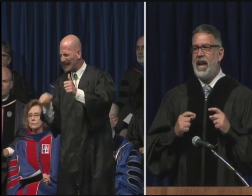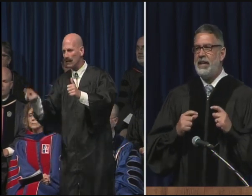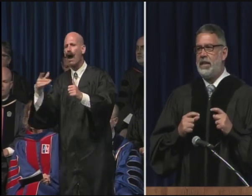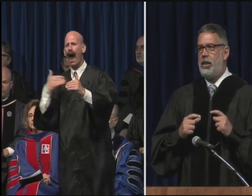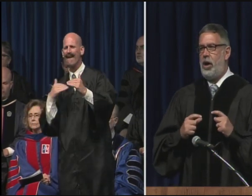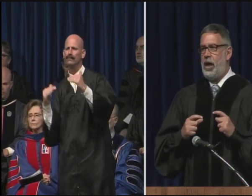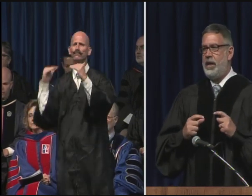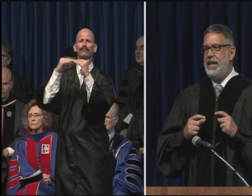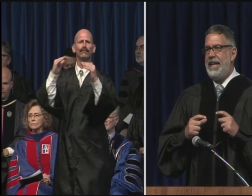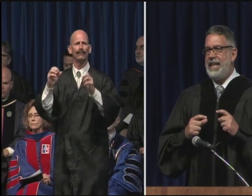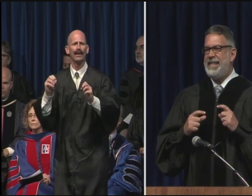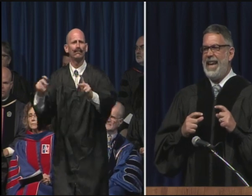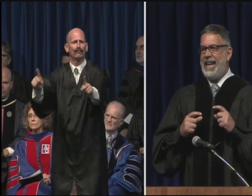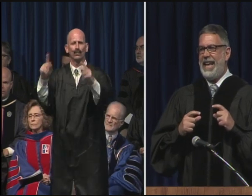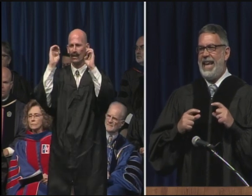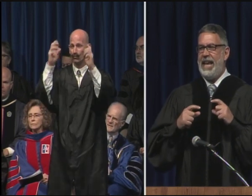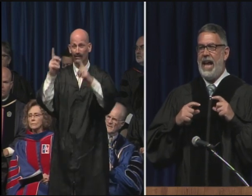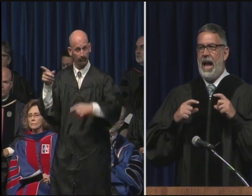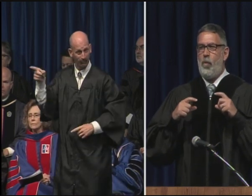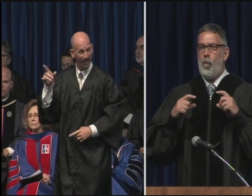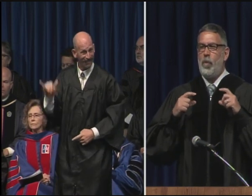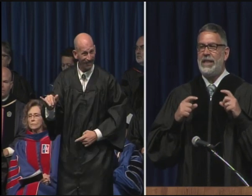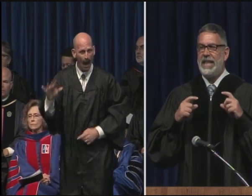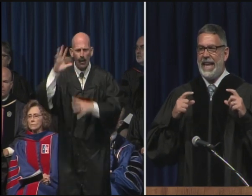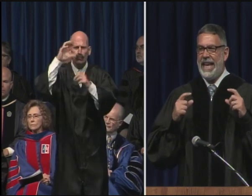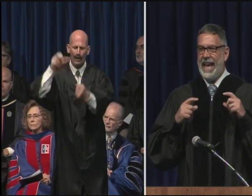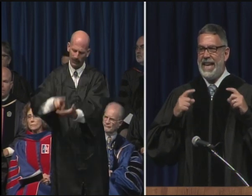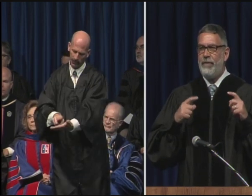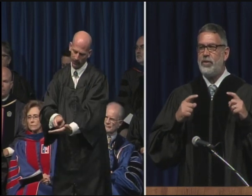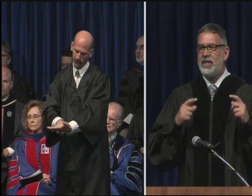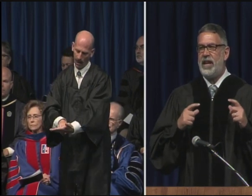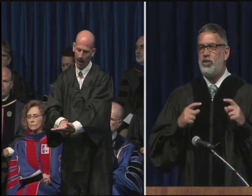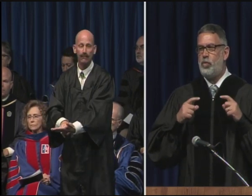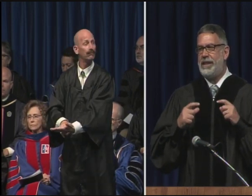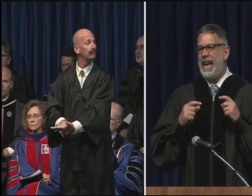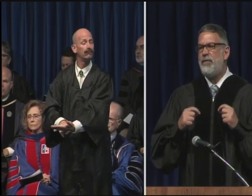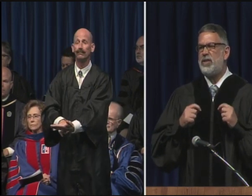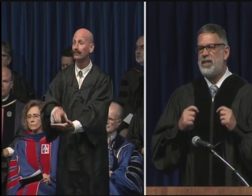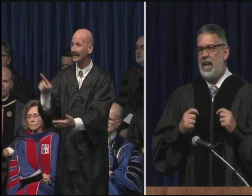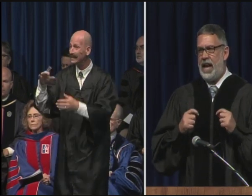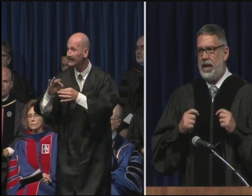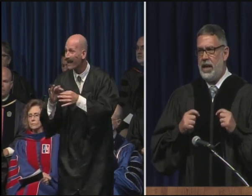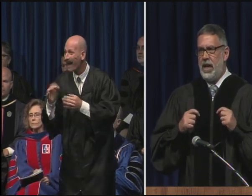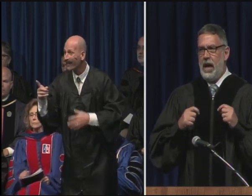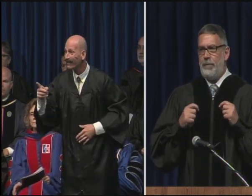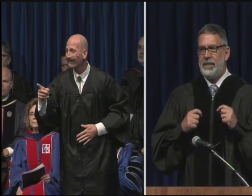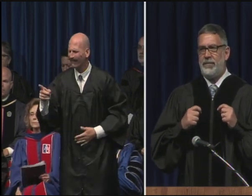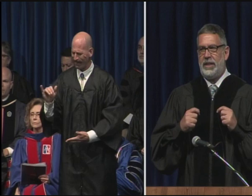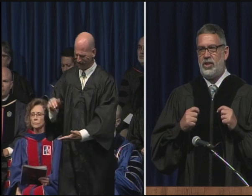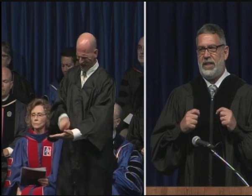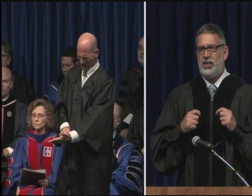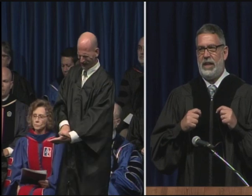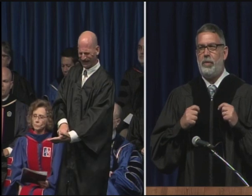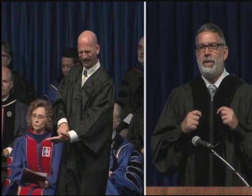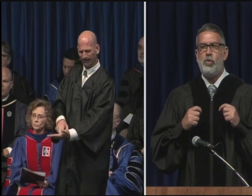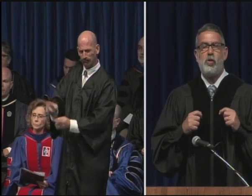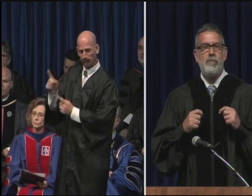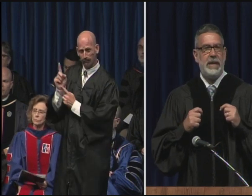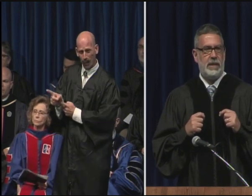that law, he said he had never signed or will ever sign a piece of legislation that will be more meaningful